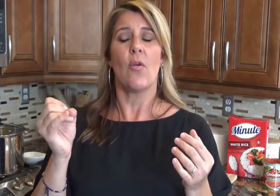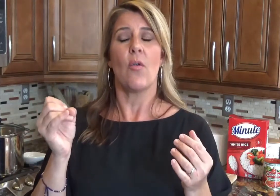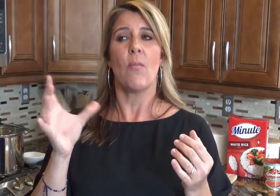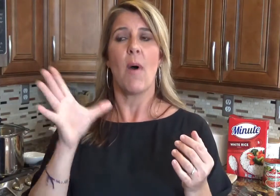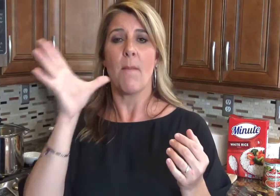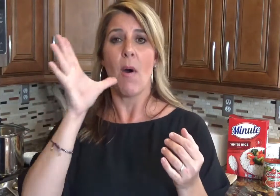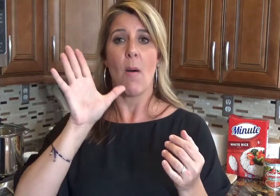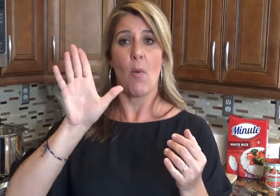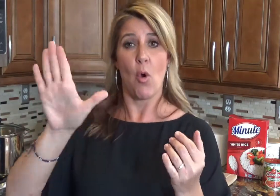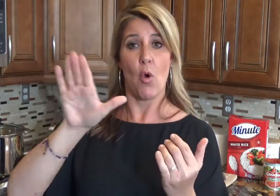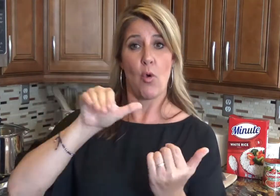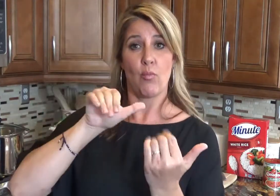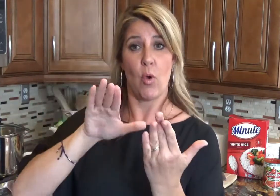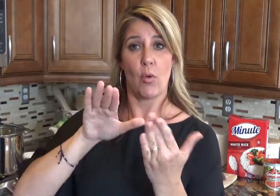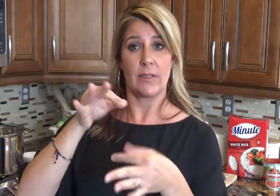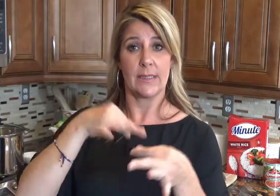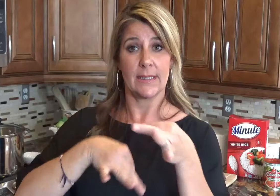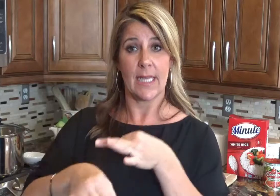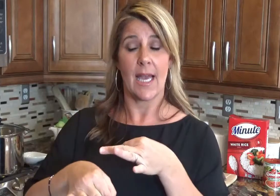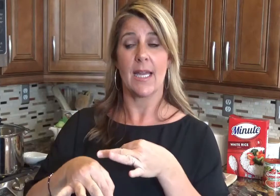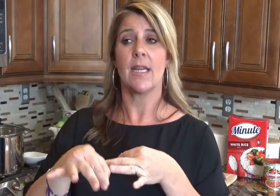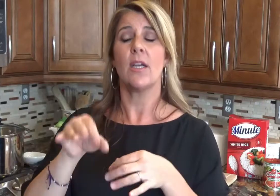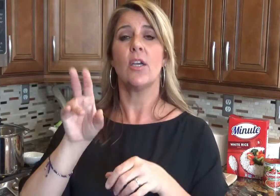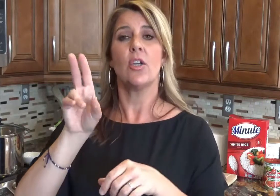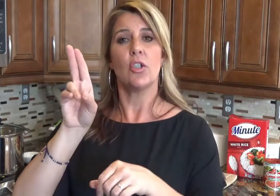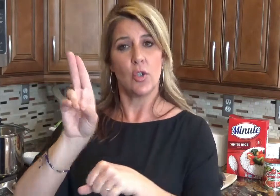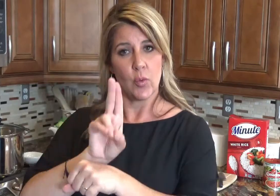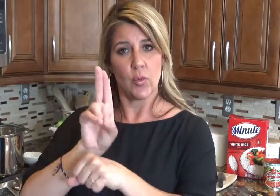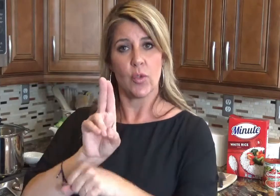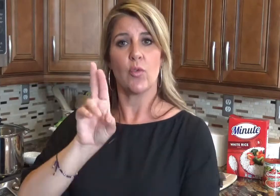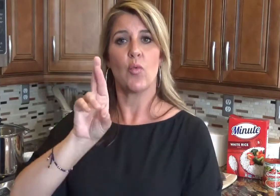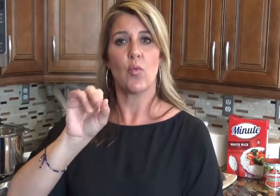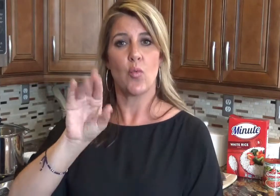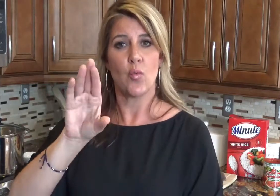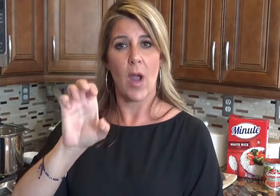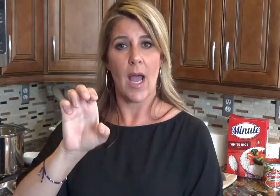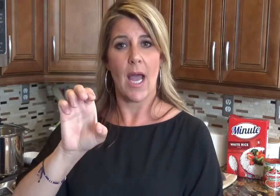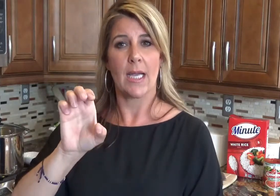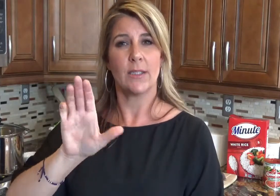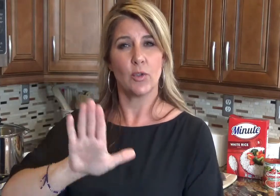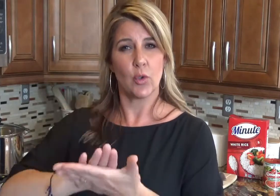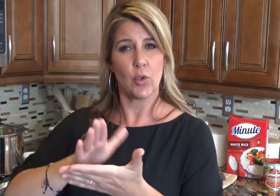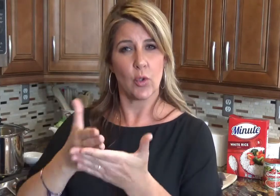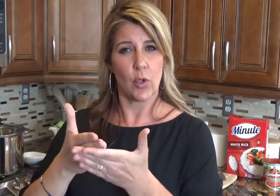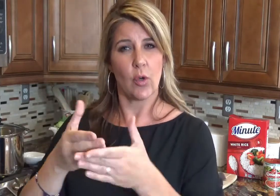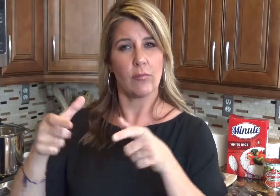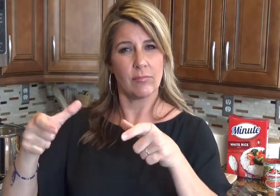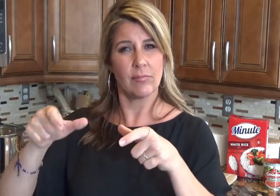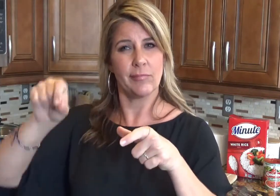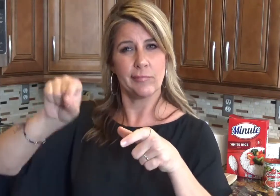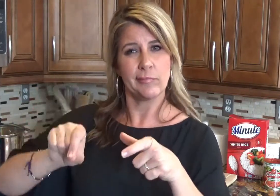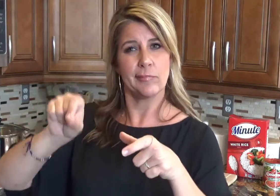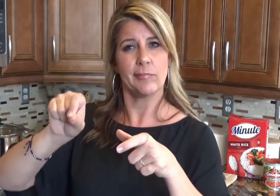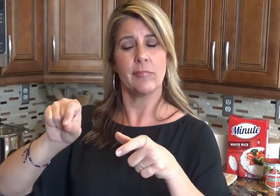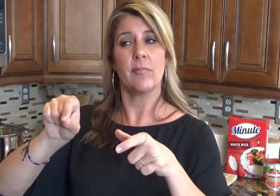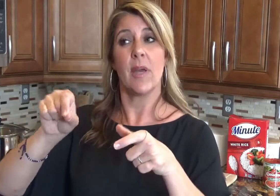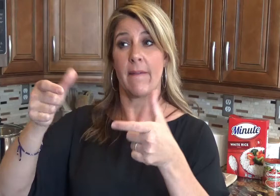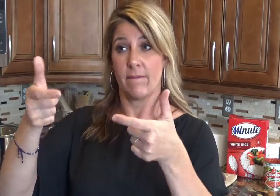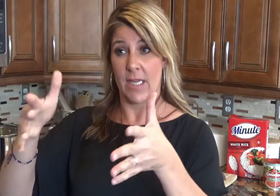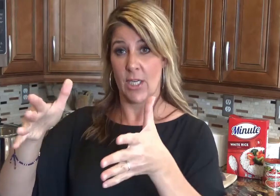figure out how to resolve that issue. My mom's approach to it was that she would use a rice cooker, and so